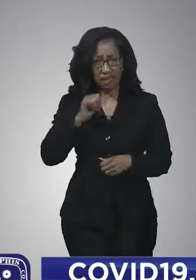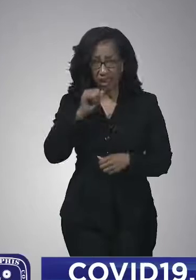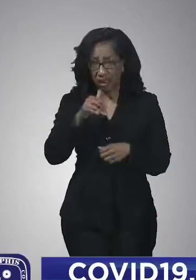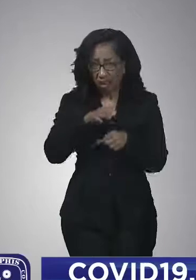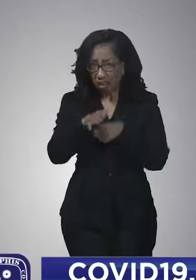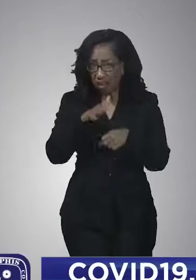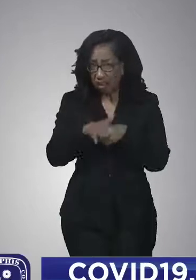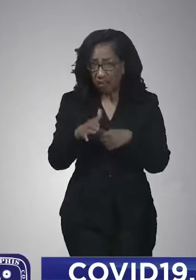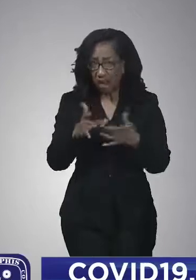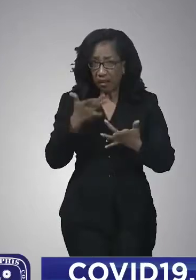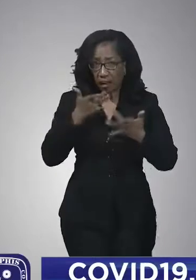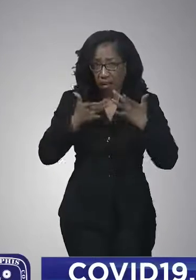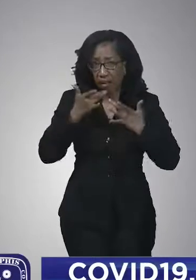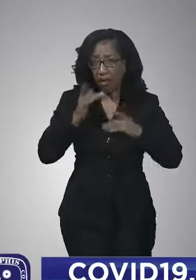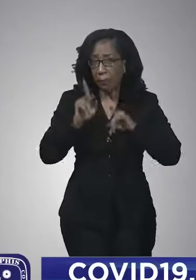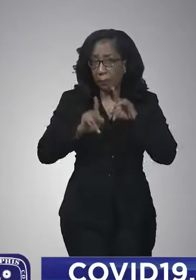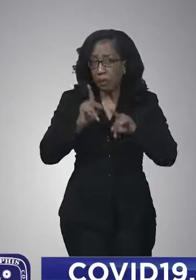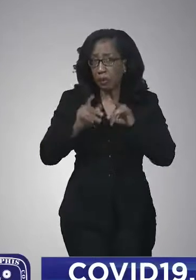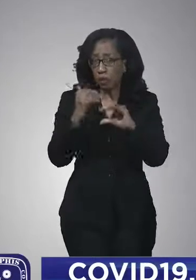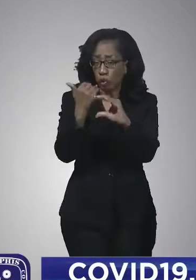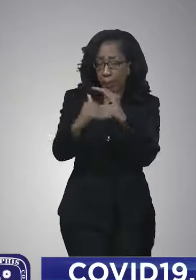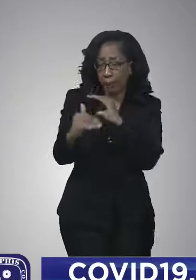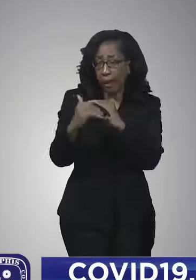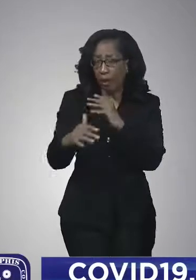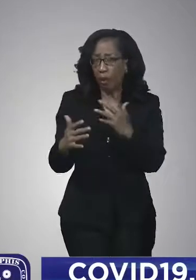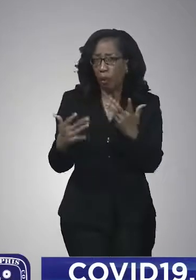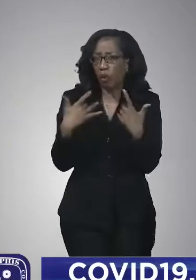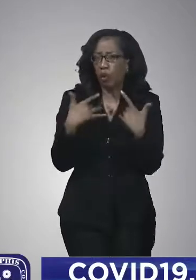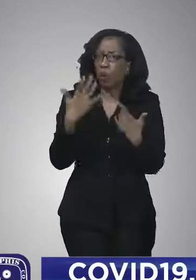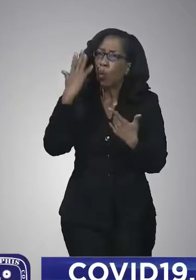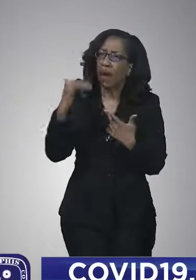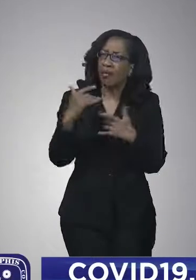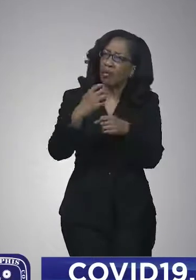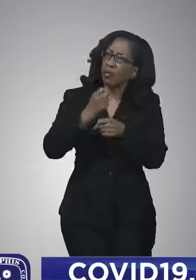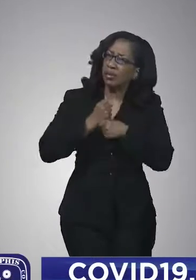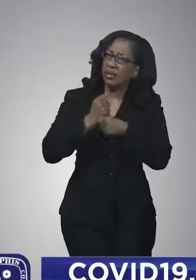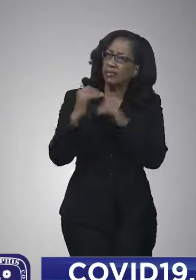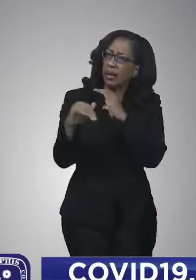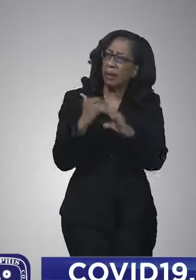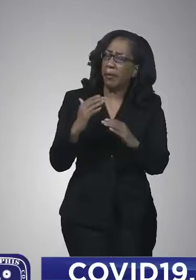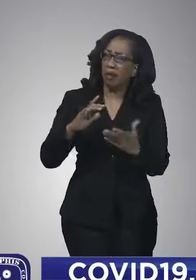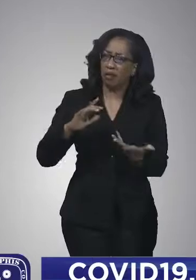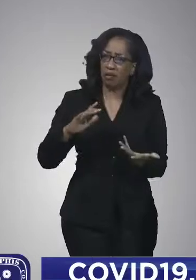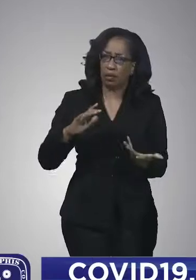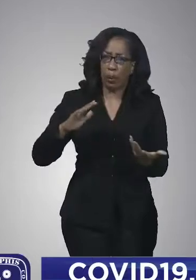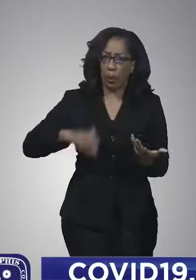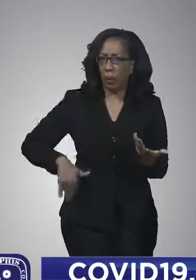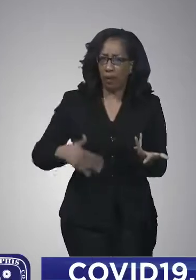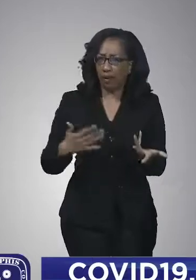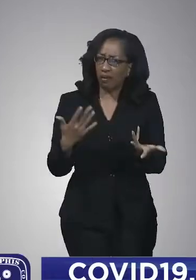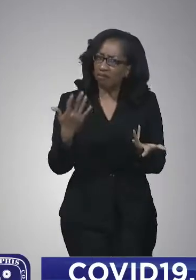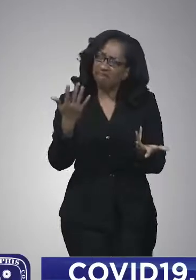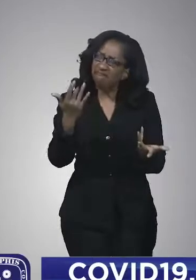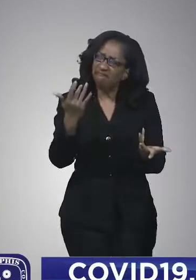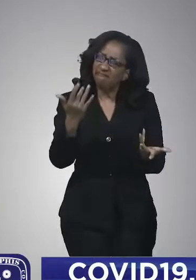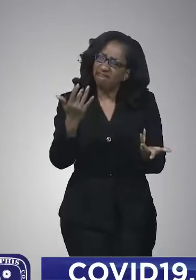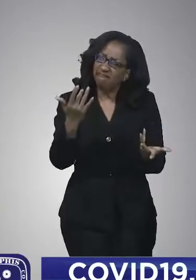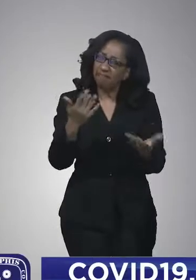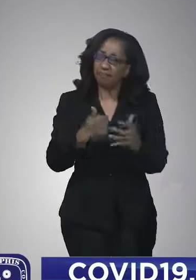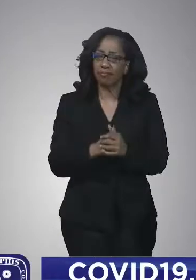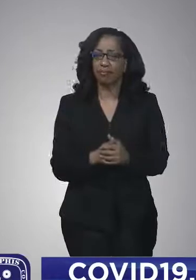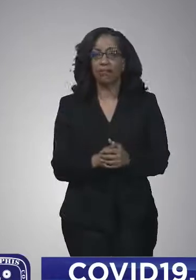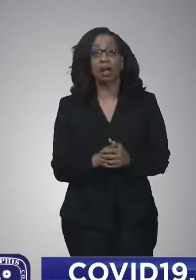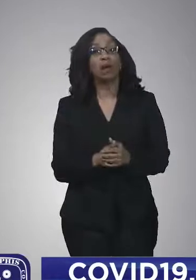are being sent so late and kind of after the point that would make much of a difference?